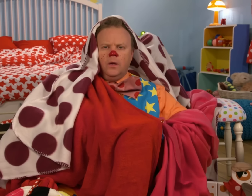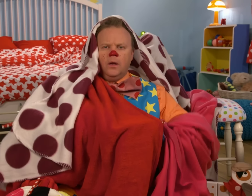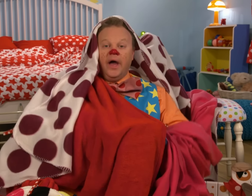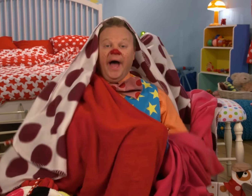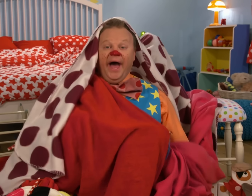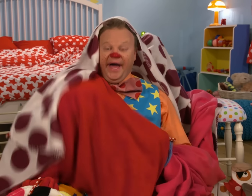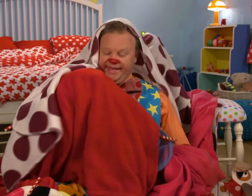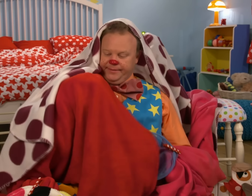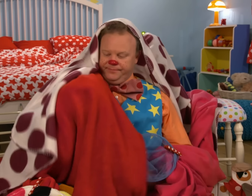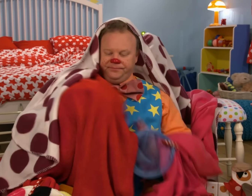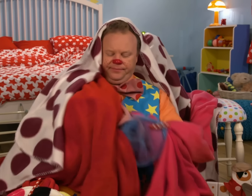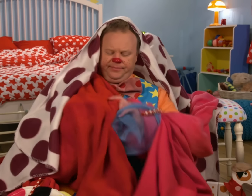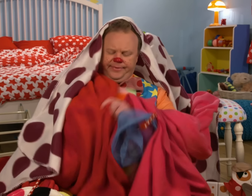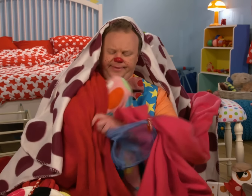den?